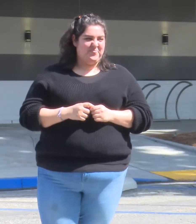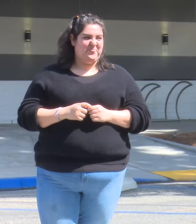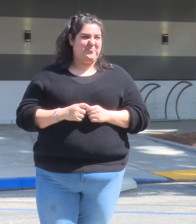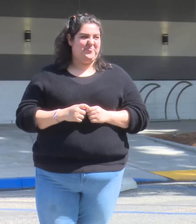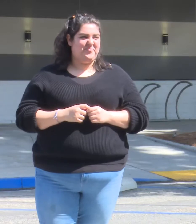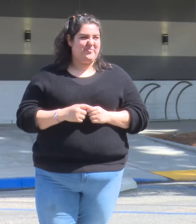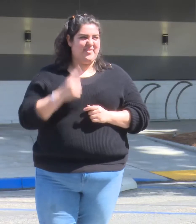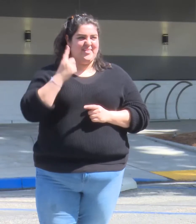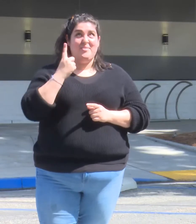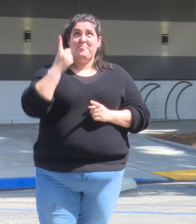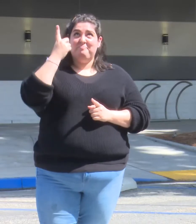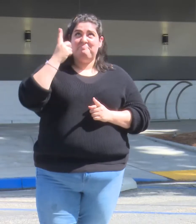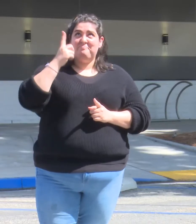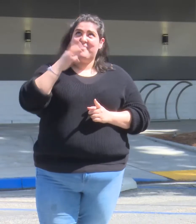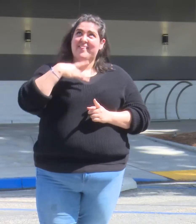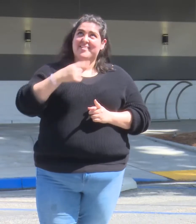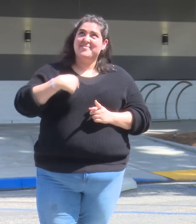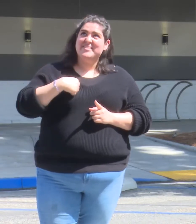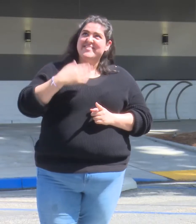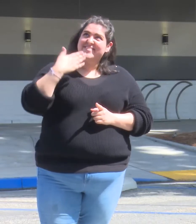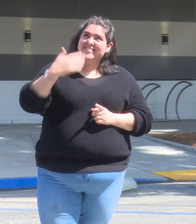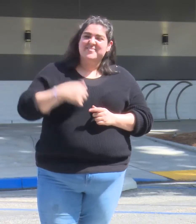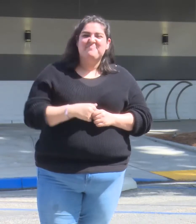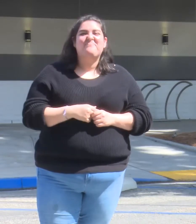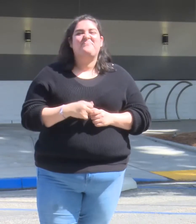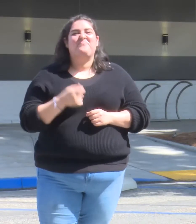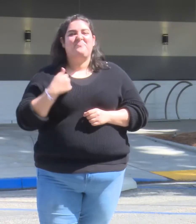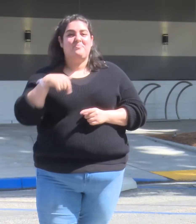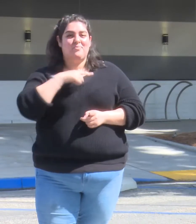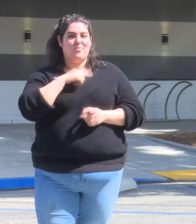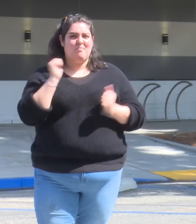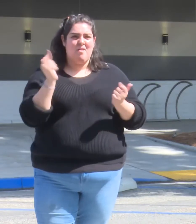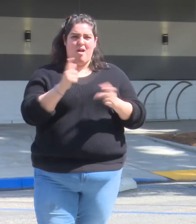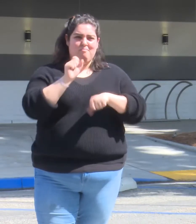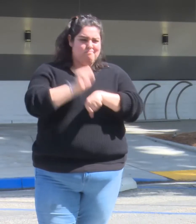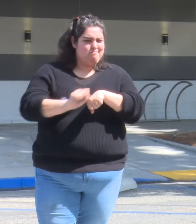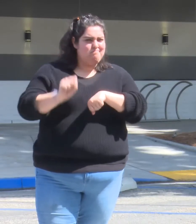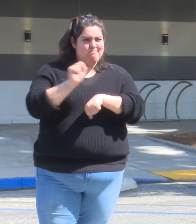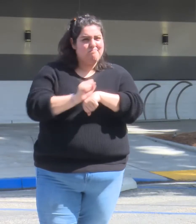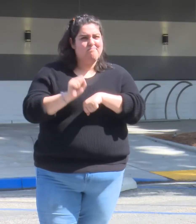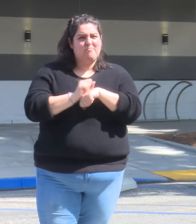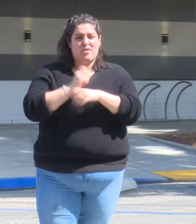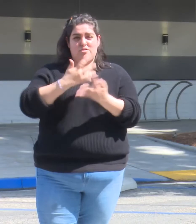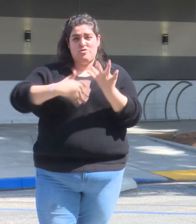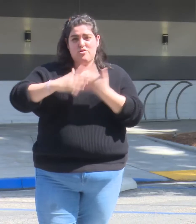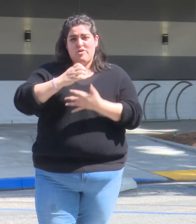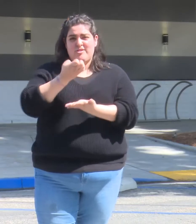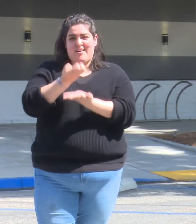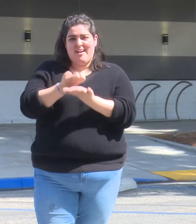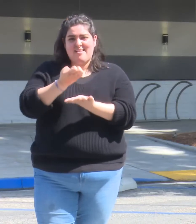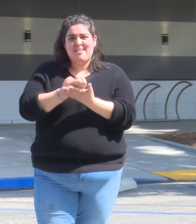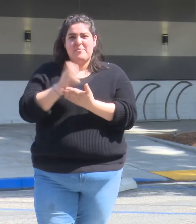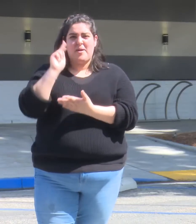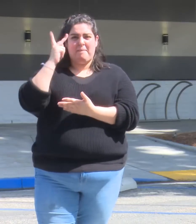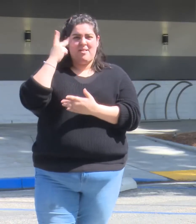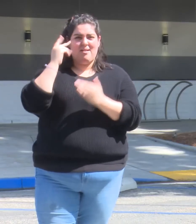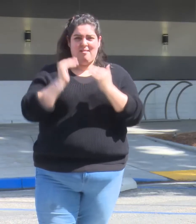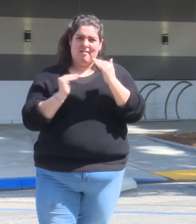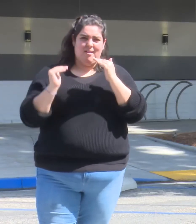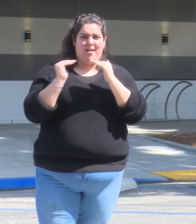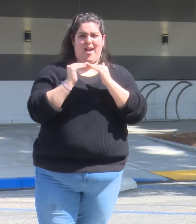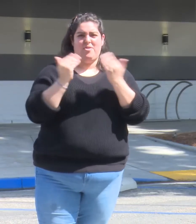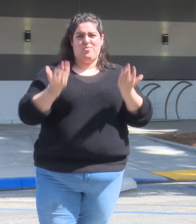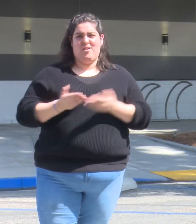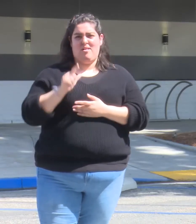Somebody up there likes me. We have all been working on social, economic, and political equity in Long Beach for